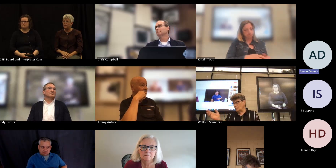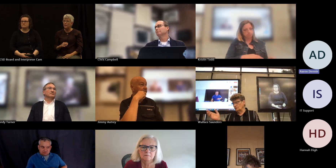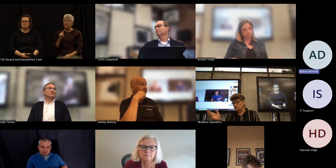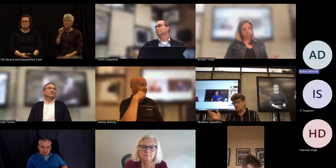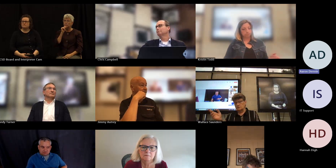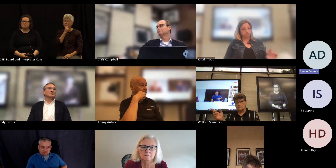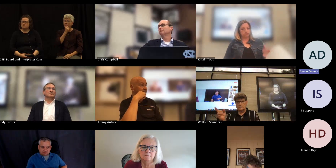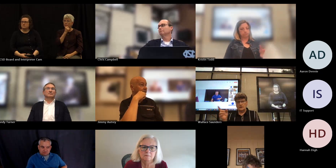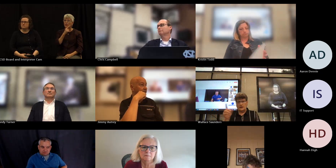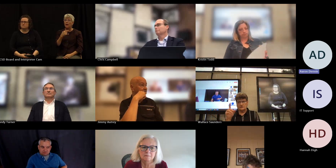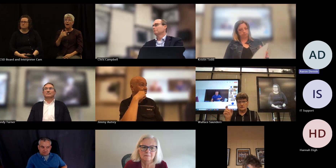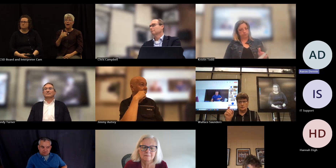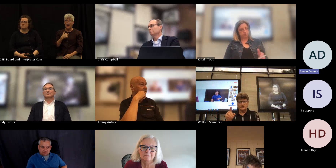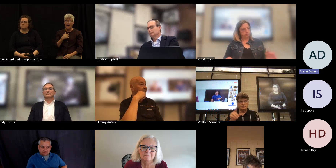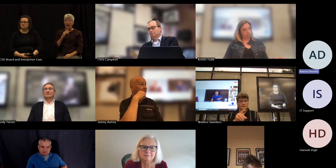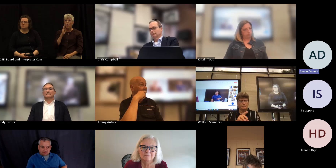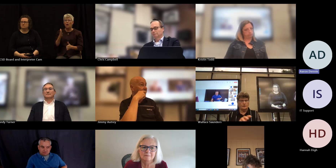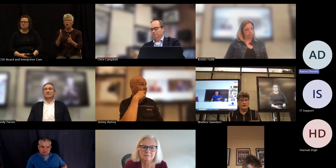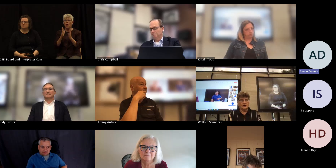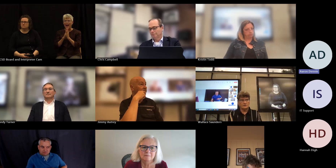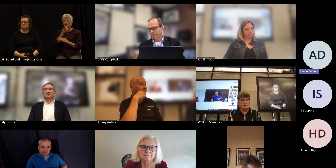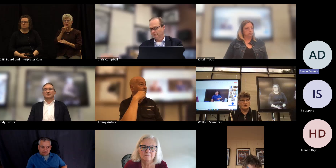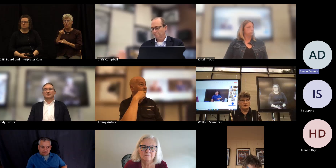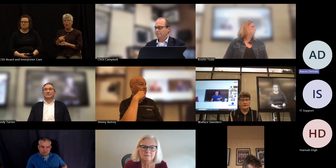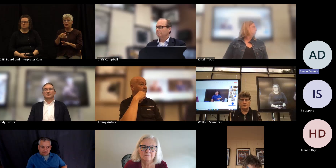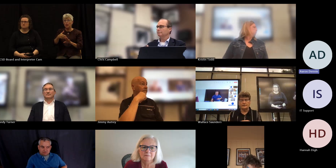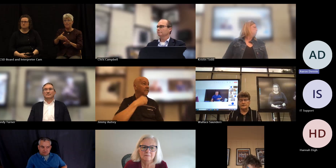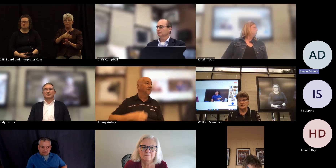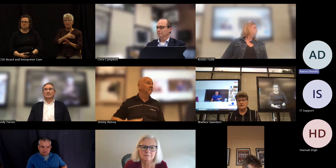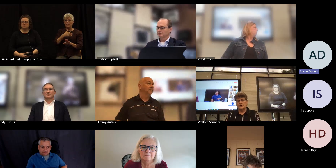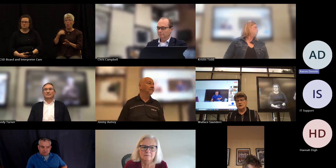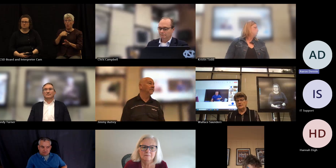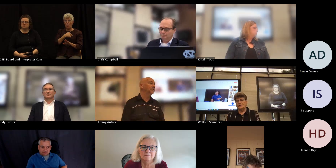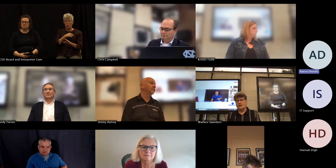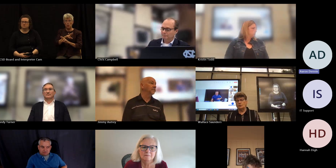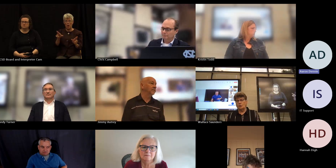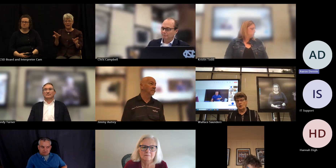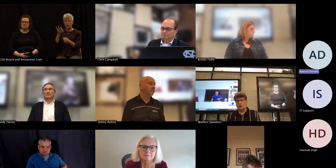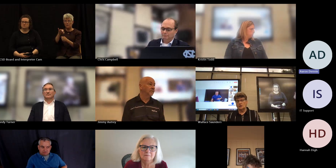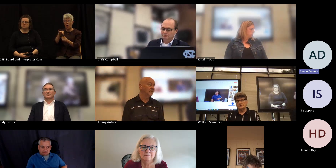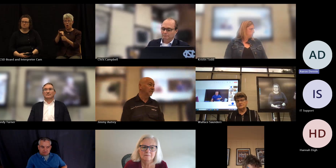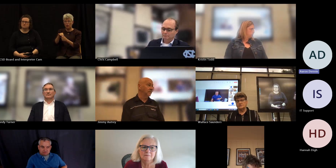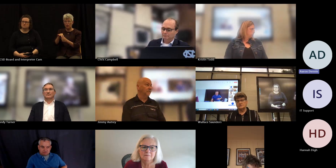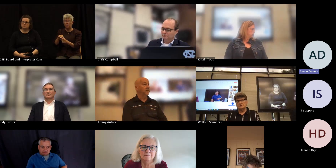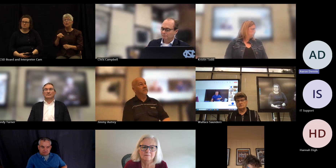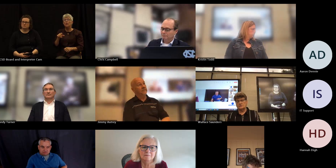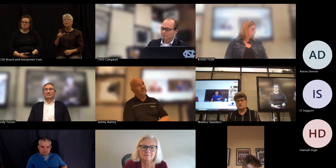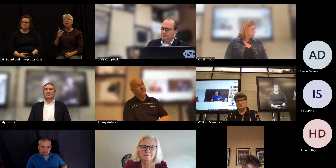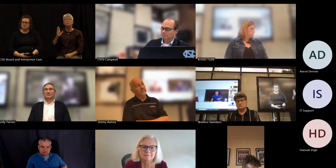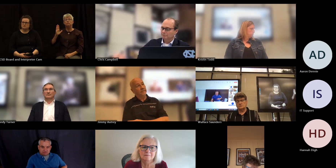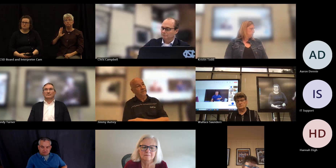I will ask a question before we get on vote of this. There was,